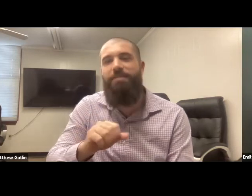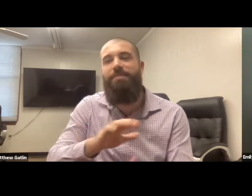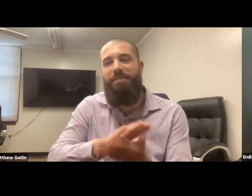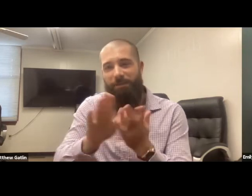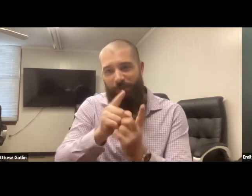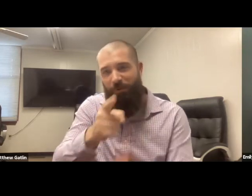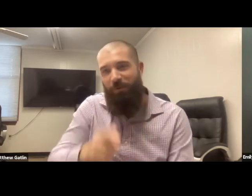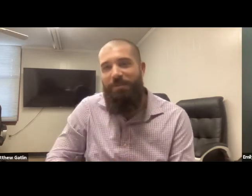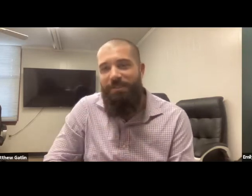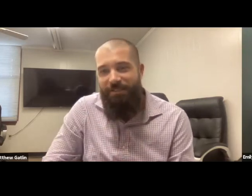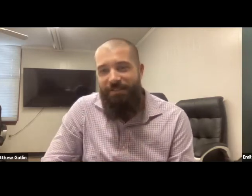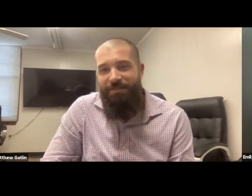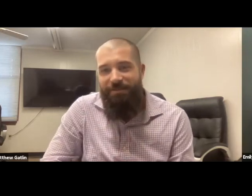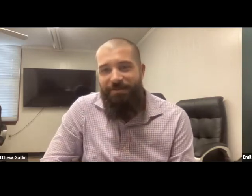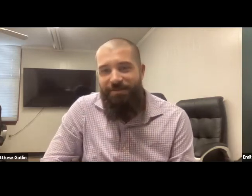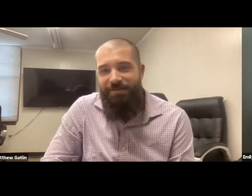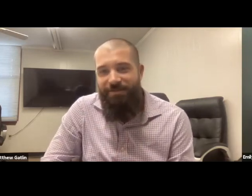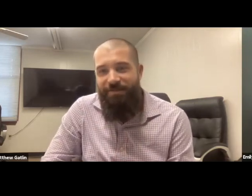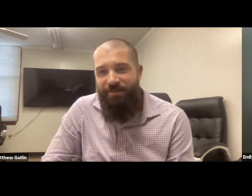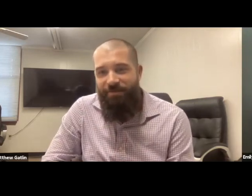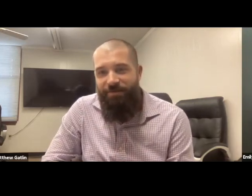And Jay Evans, hi, nice to meet you.